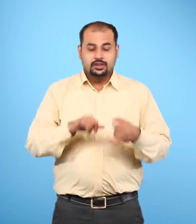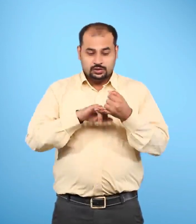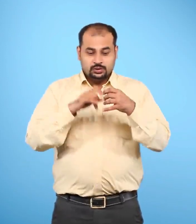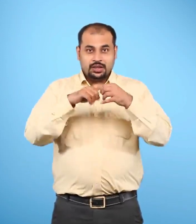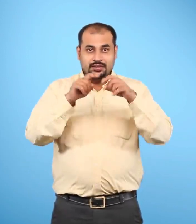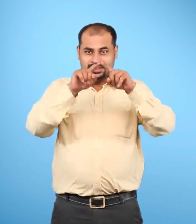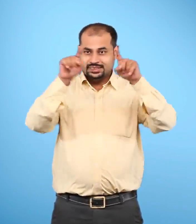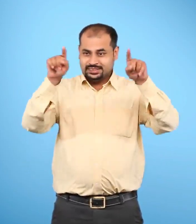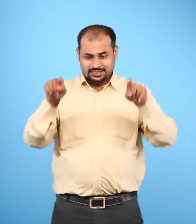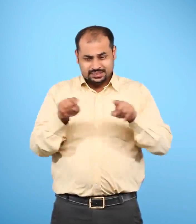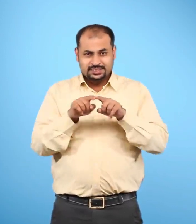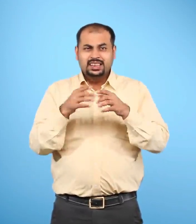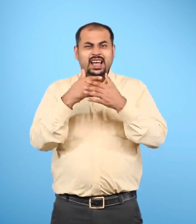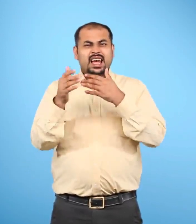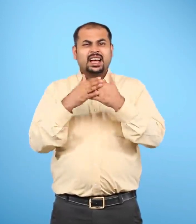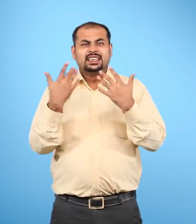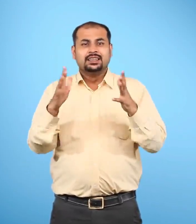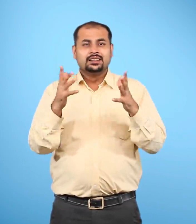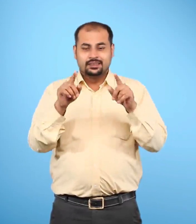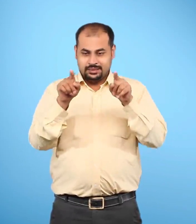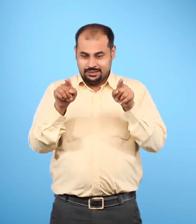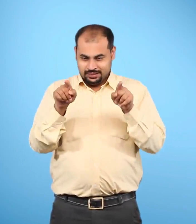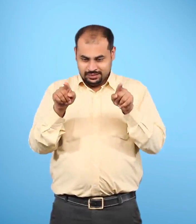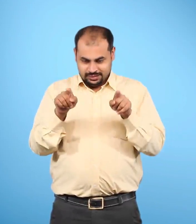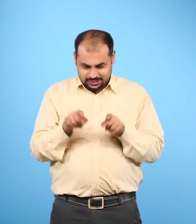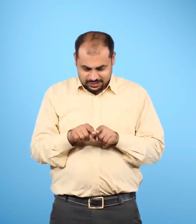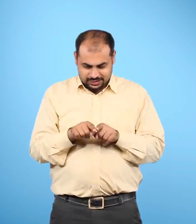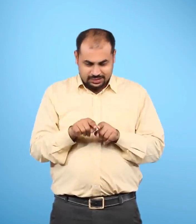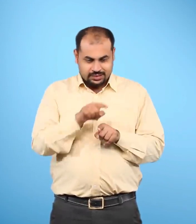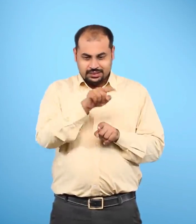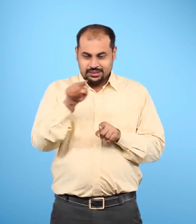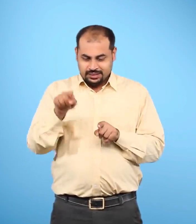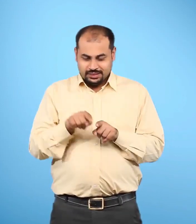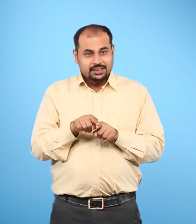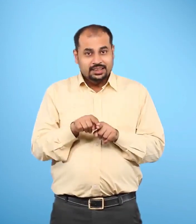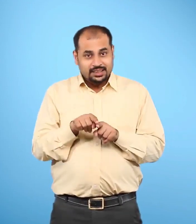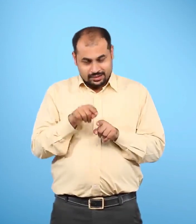Draw a triangle on any one of the sides of this square.